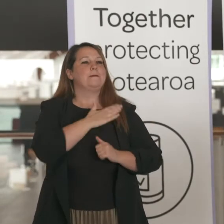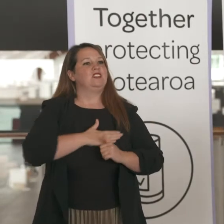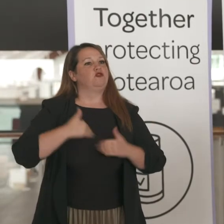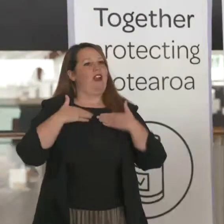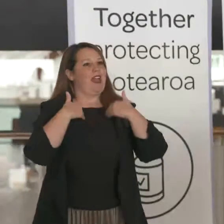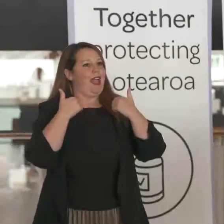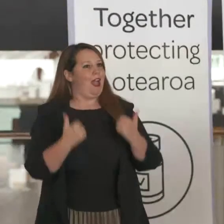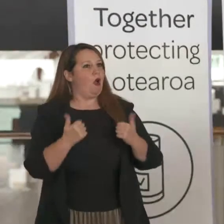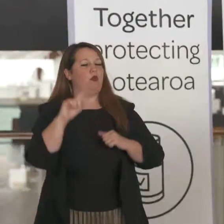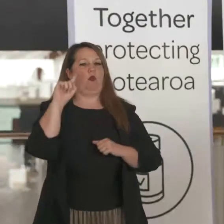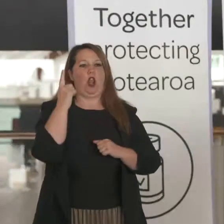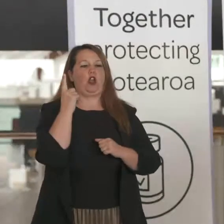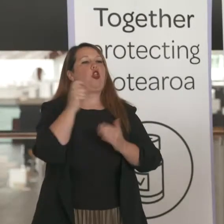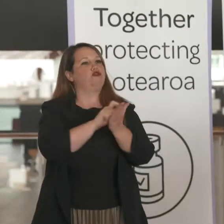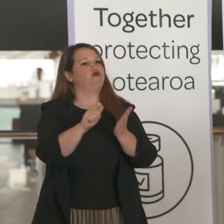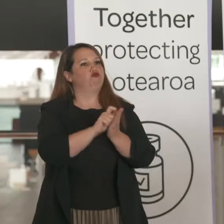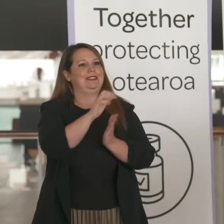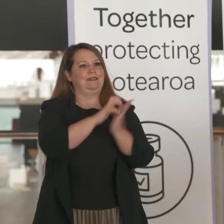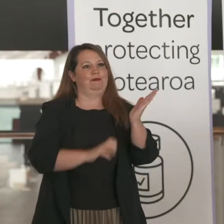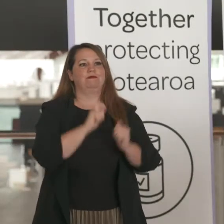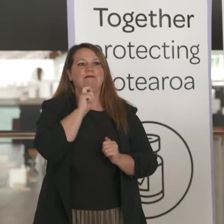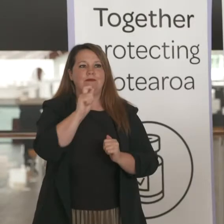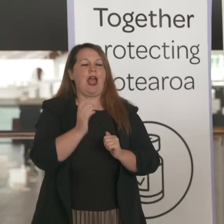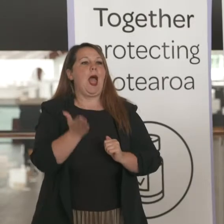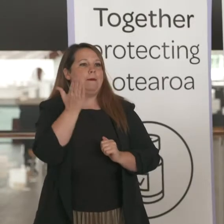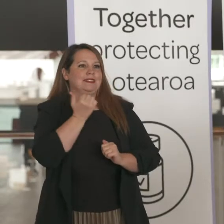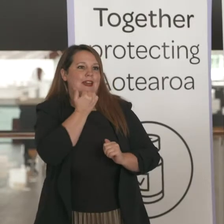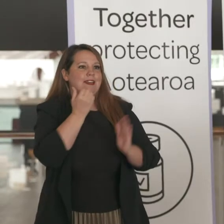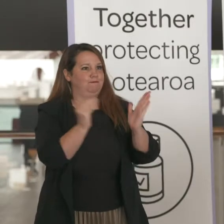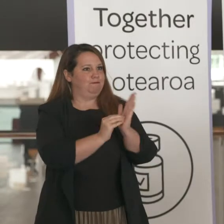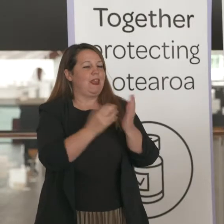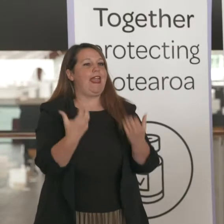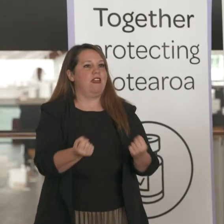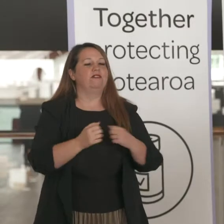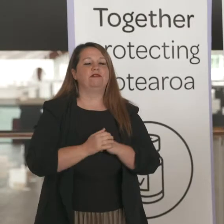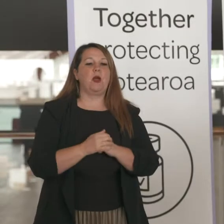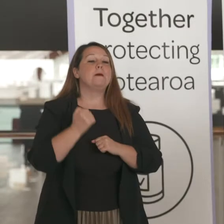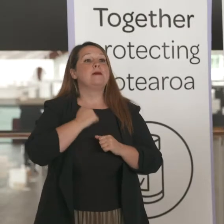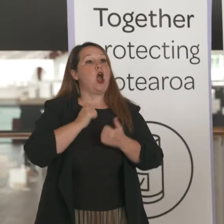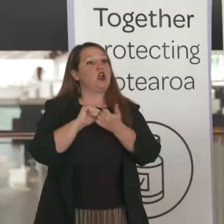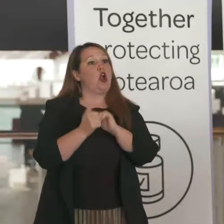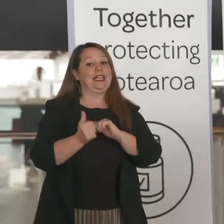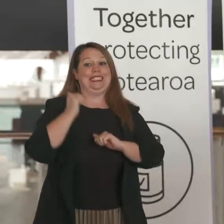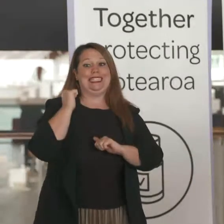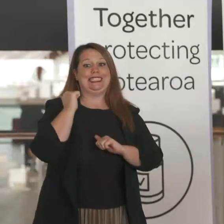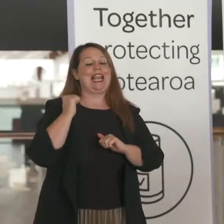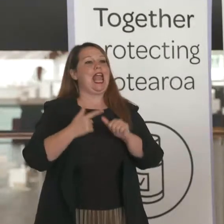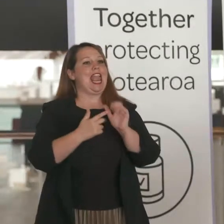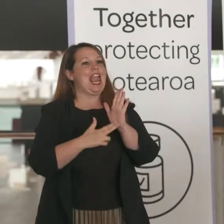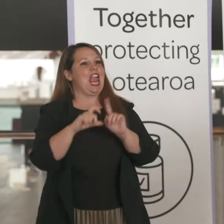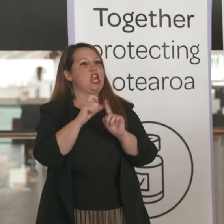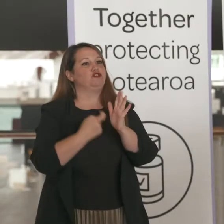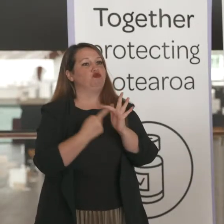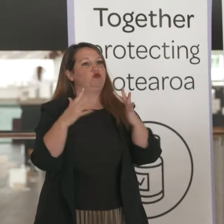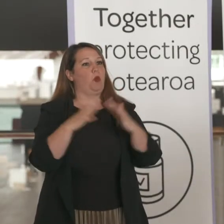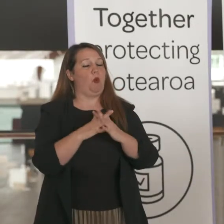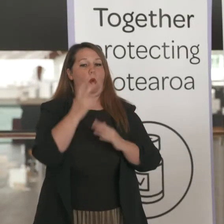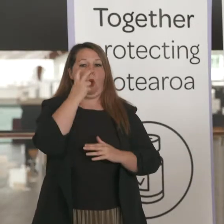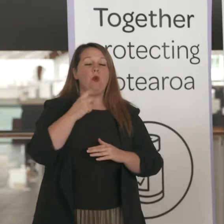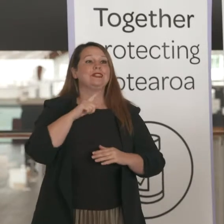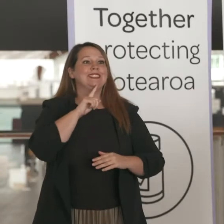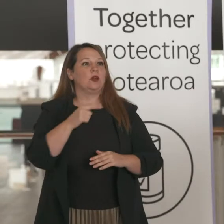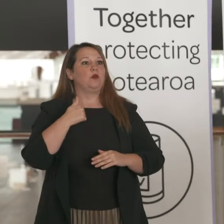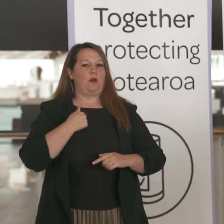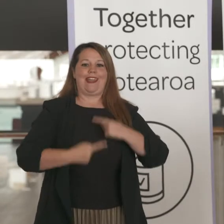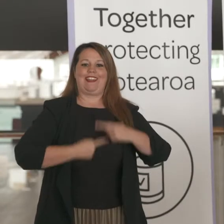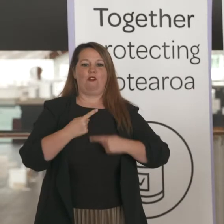As my colleague Andrew Old alluded to yesterday, we are now increasingly optimistic that we are seeing the peak of the